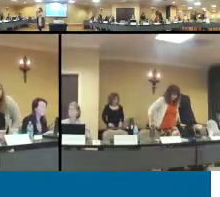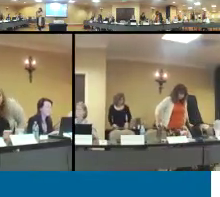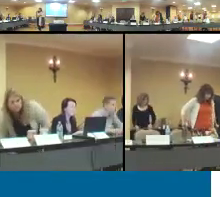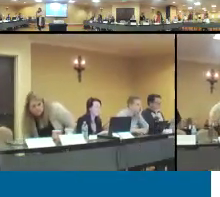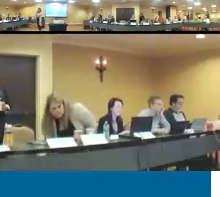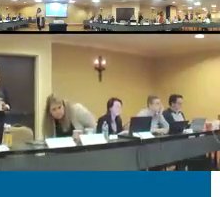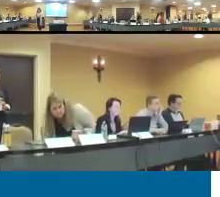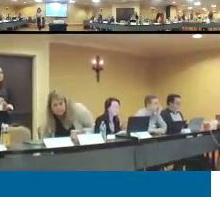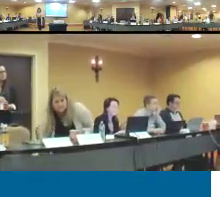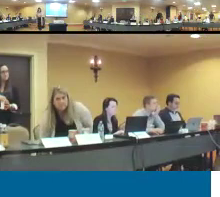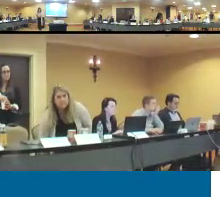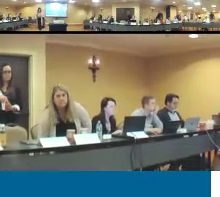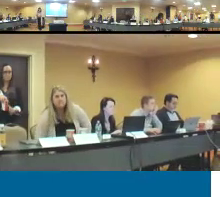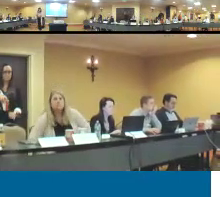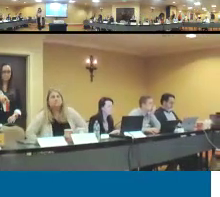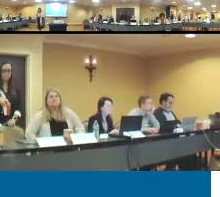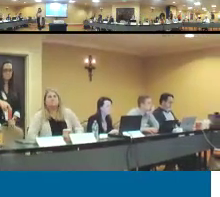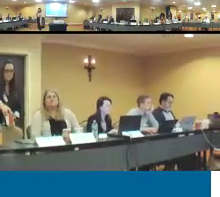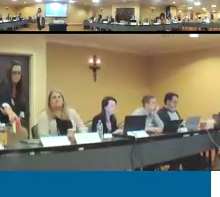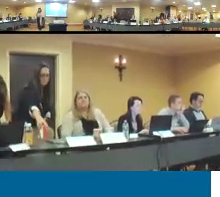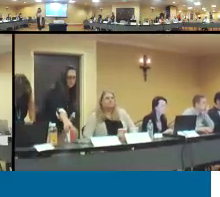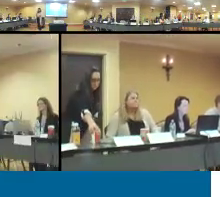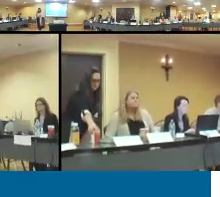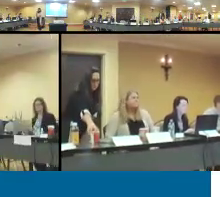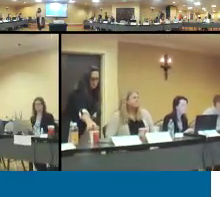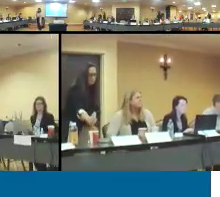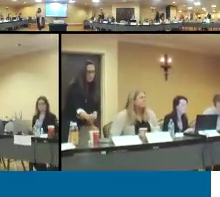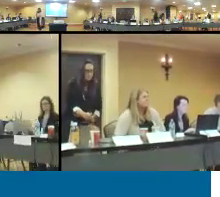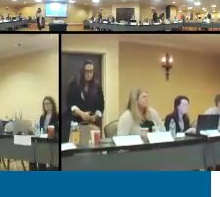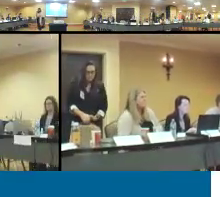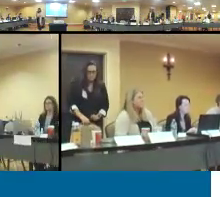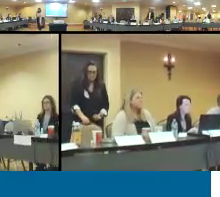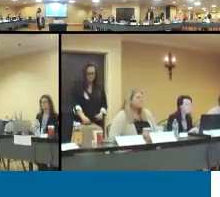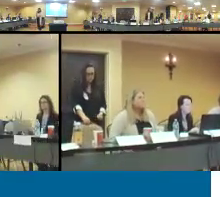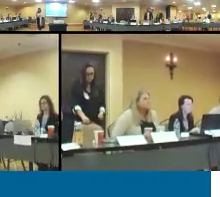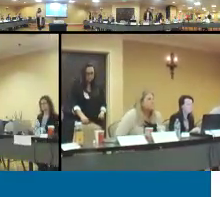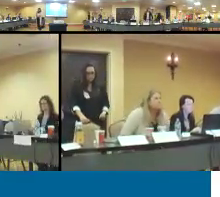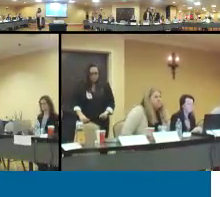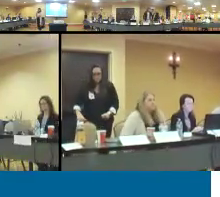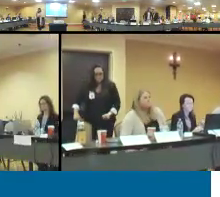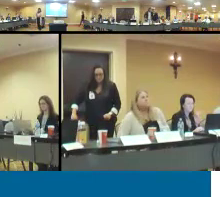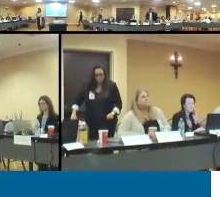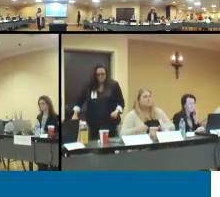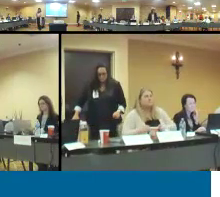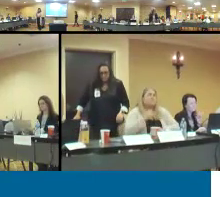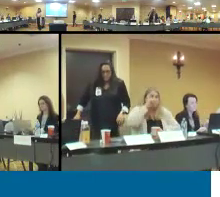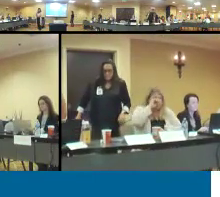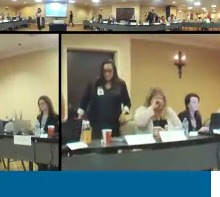So we're going to start the next portion of our agenda. This is actually when we are going to reflect on,